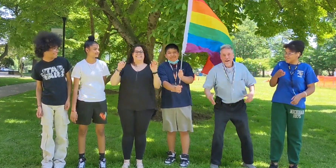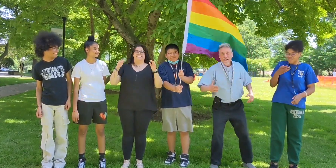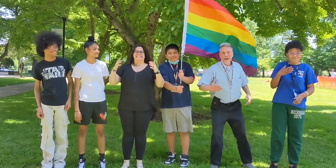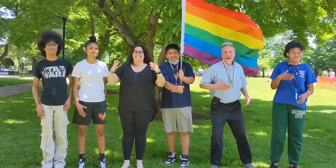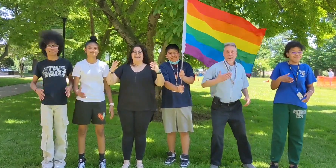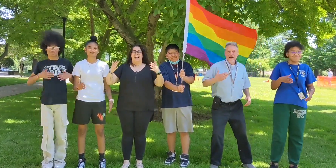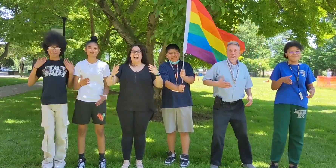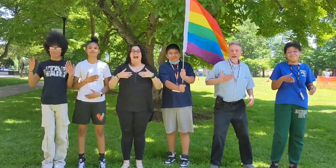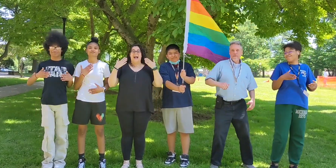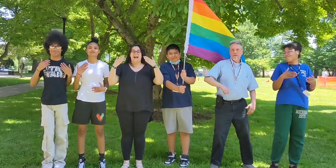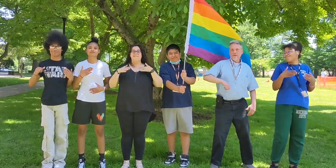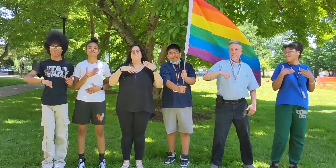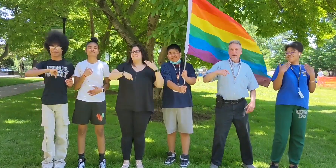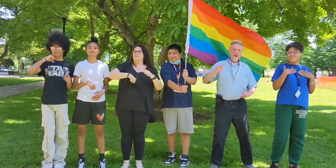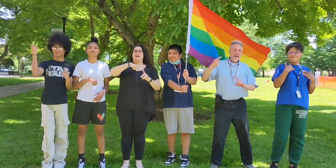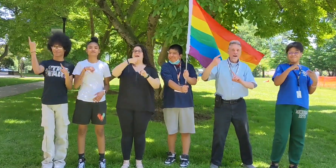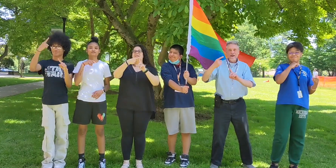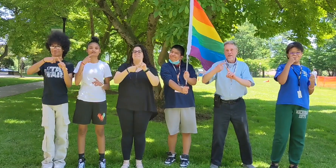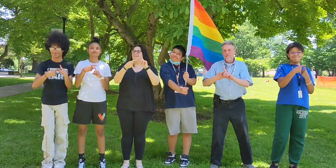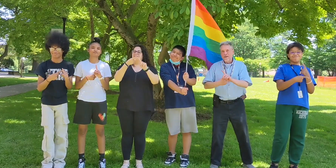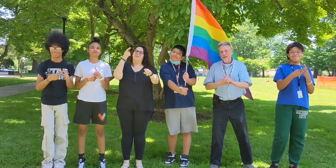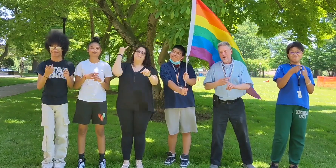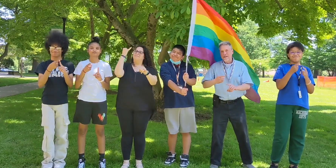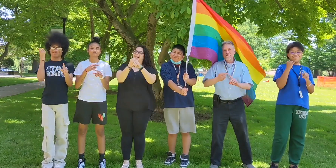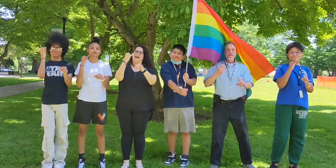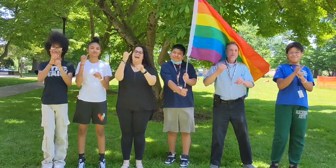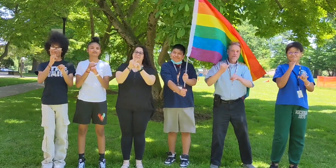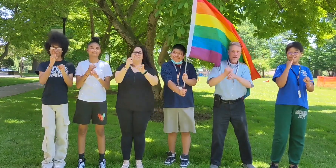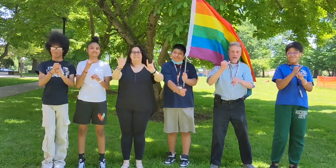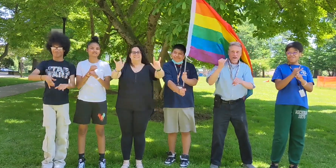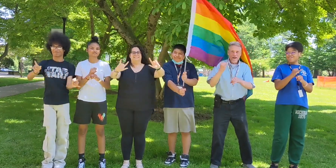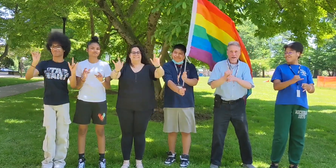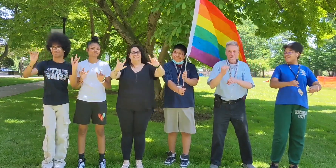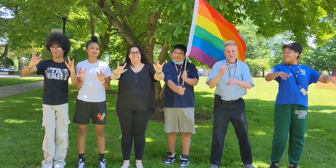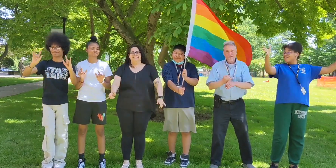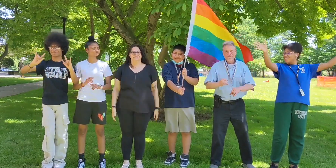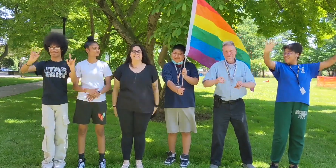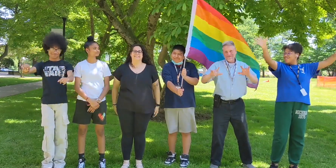Happy Pride Month! From Fanwood! Fanwood! From